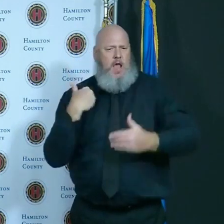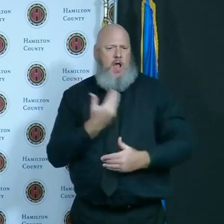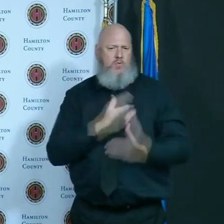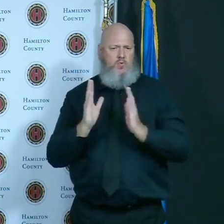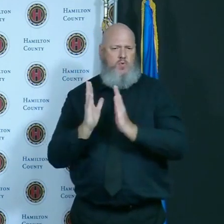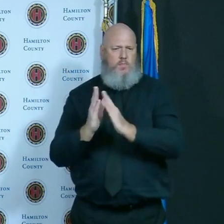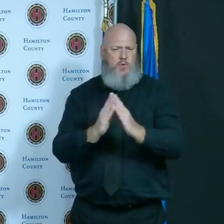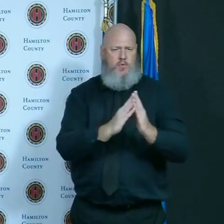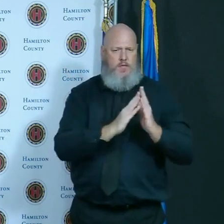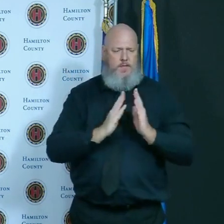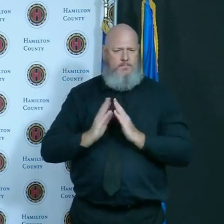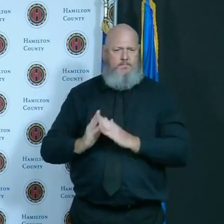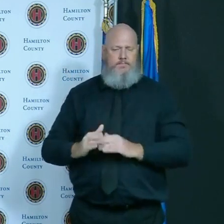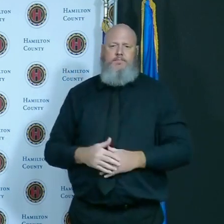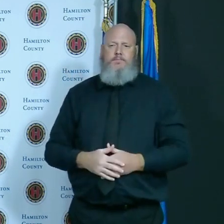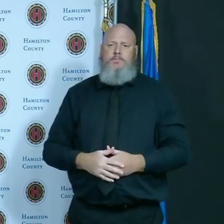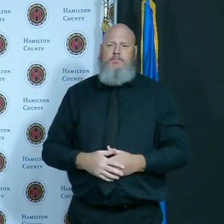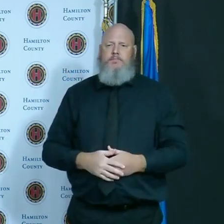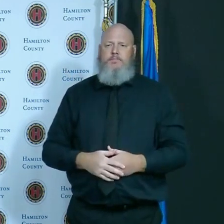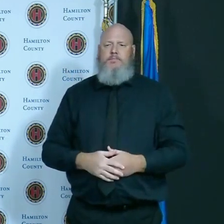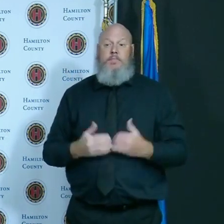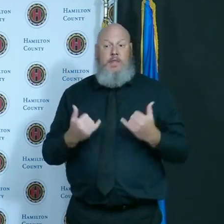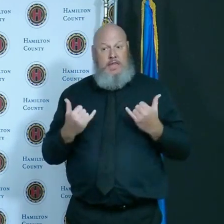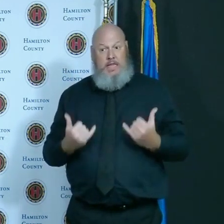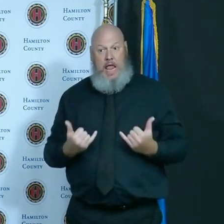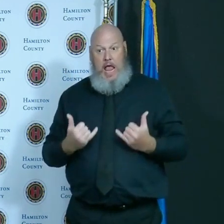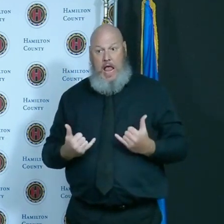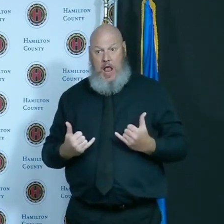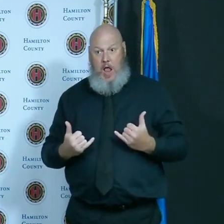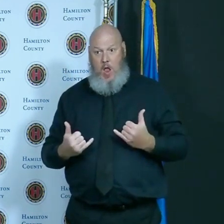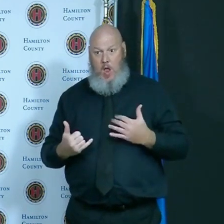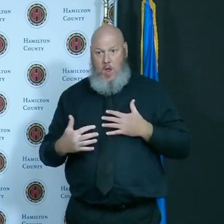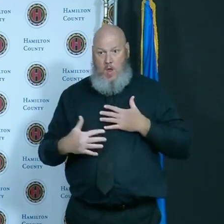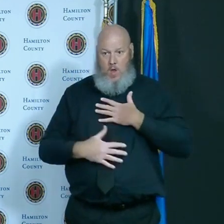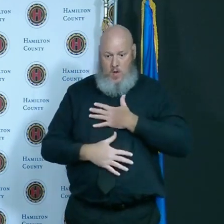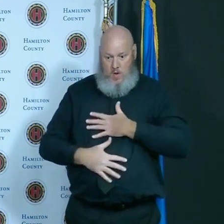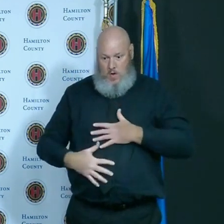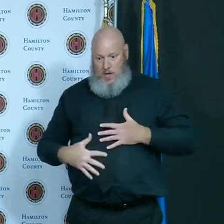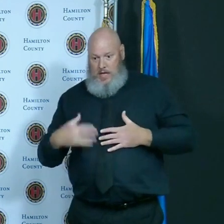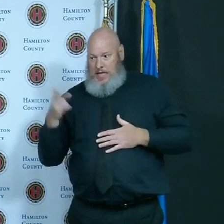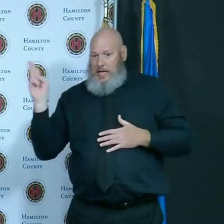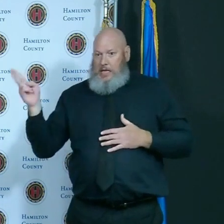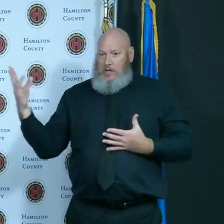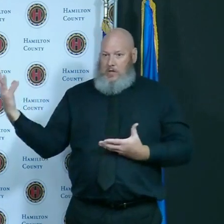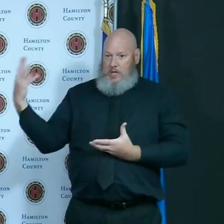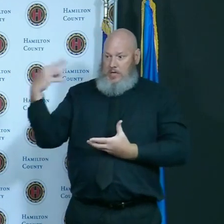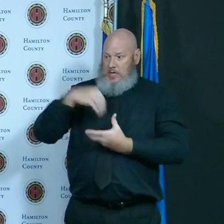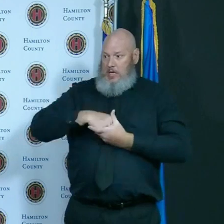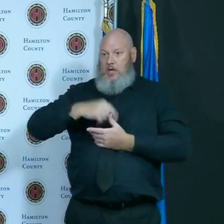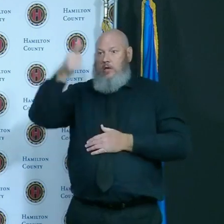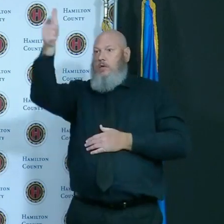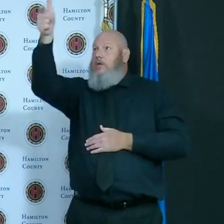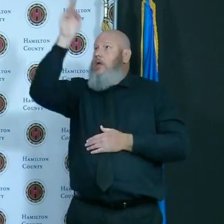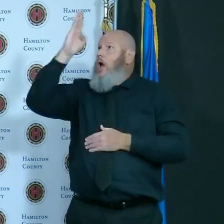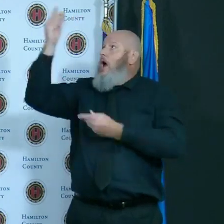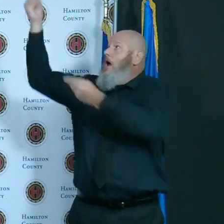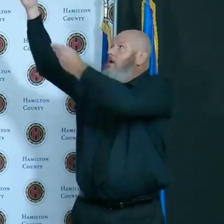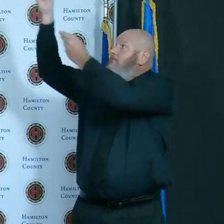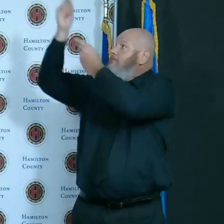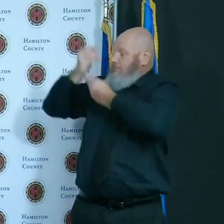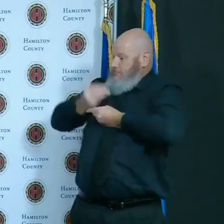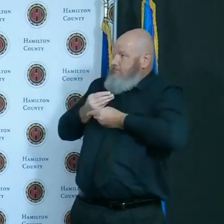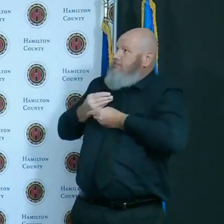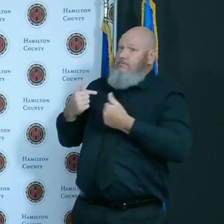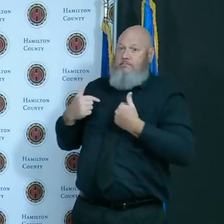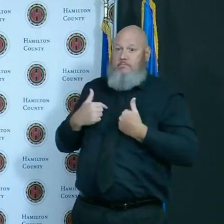conquering blood that runs through your veins, that God Almighty covered with beautiful black skin.